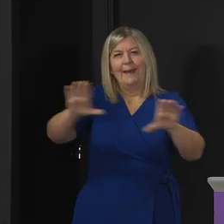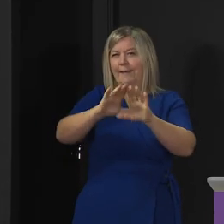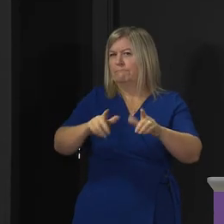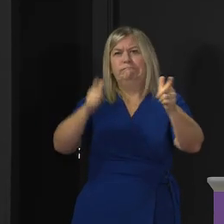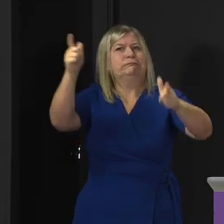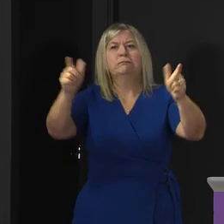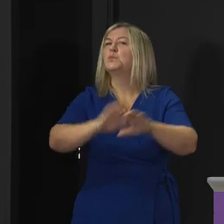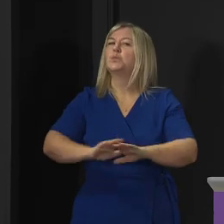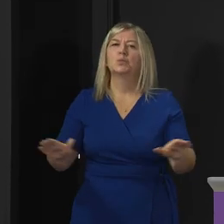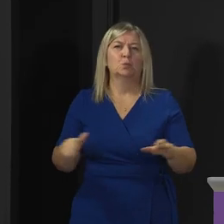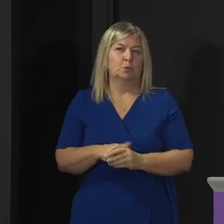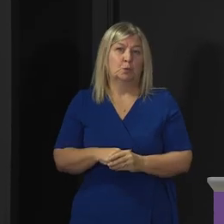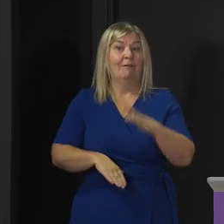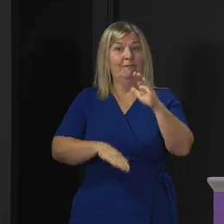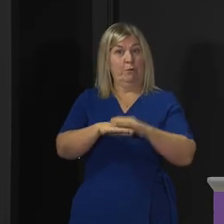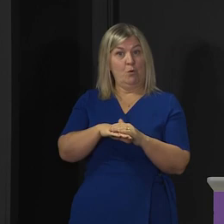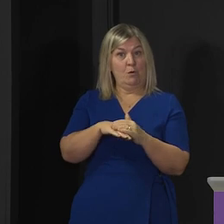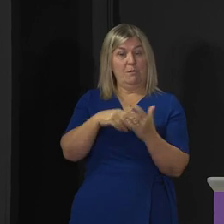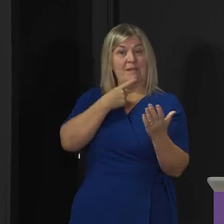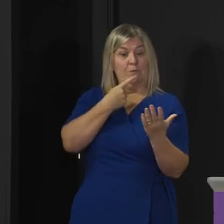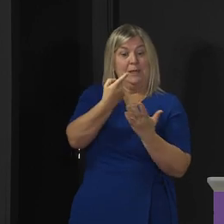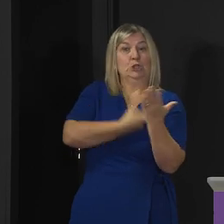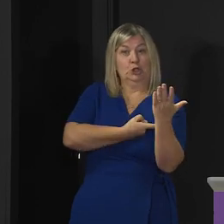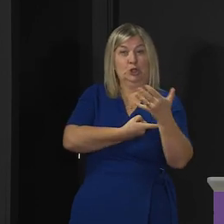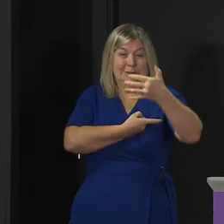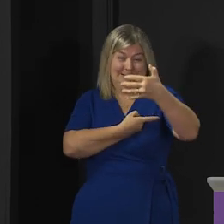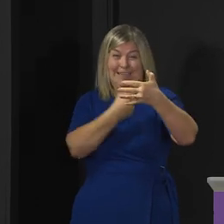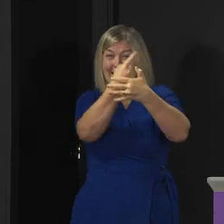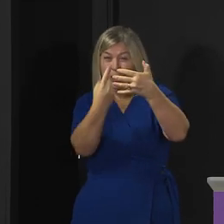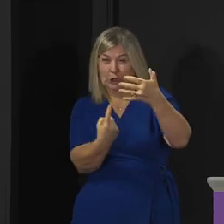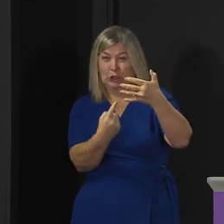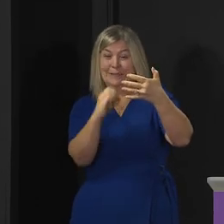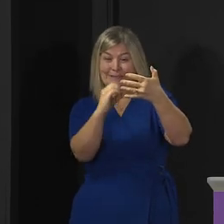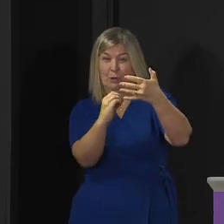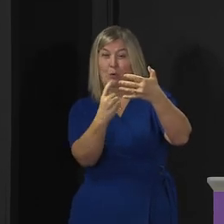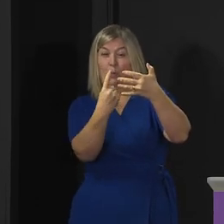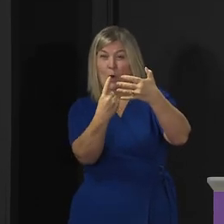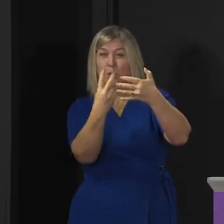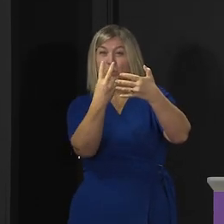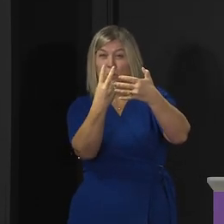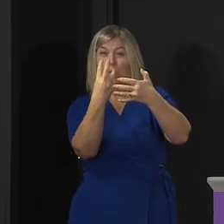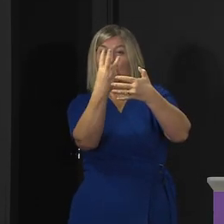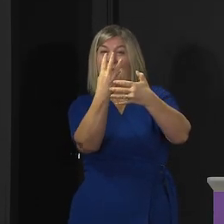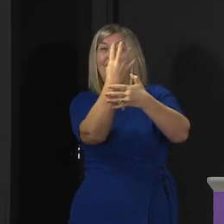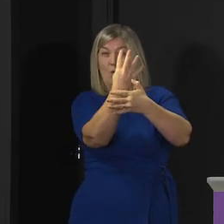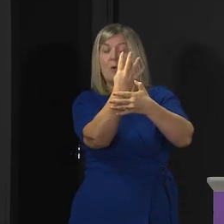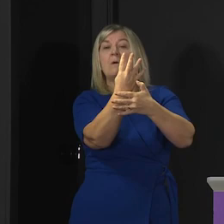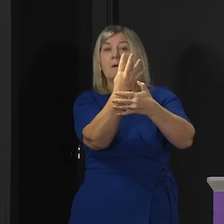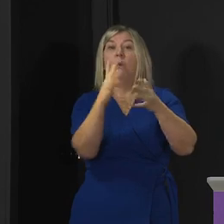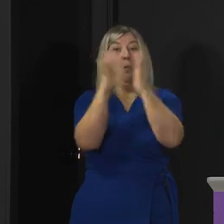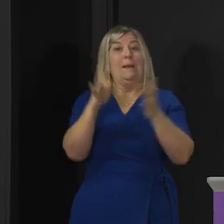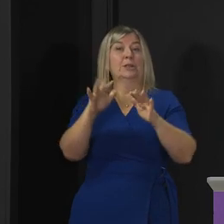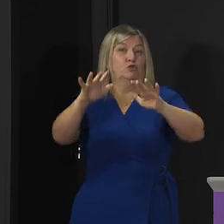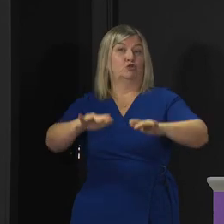Full detail of the rules that apply at each level are available on the Scottish Government's website, and from today the website